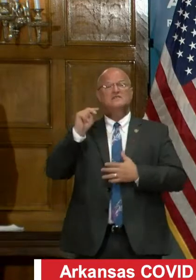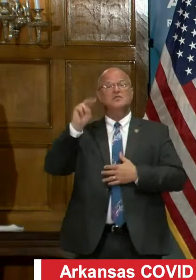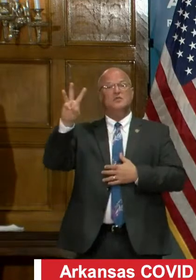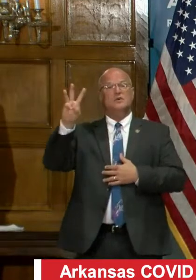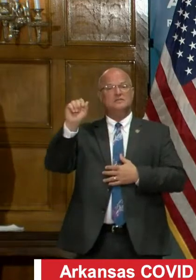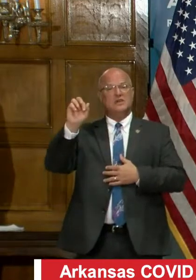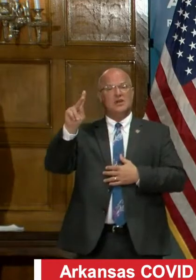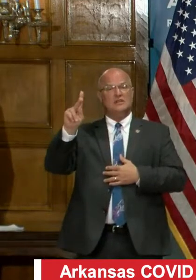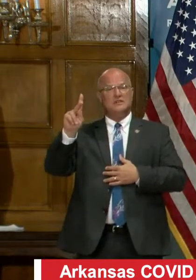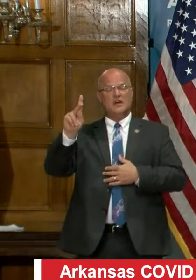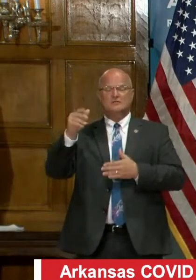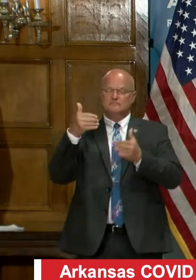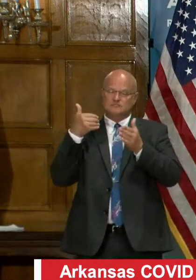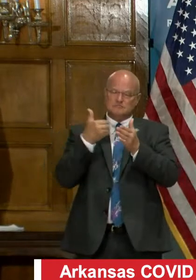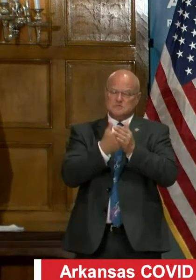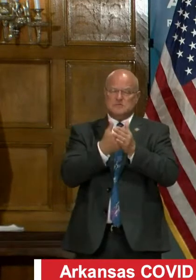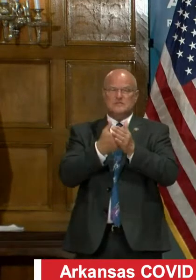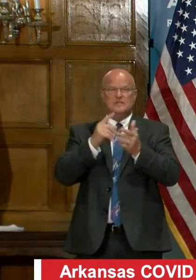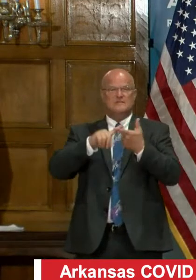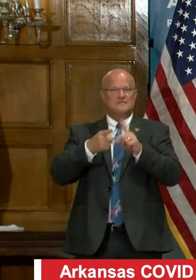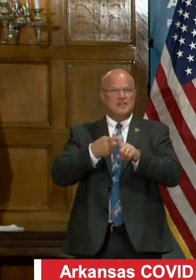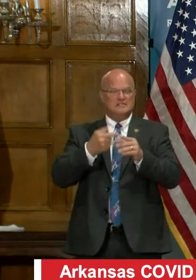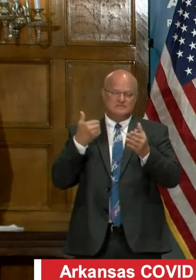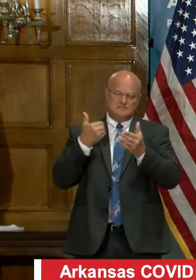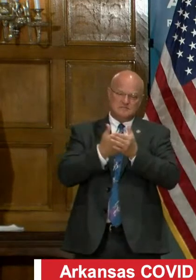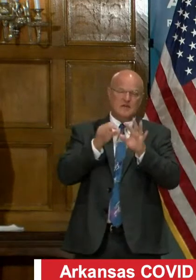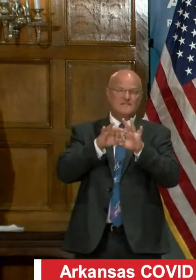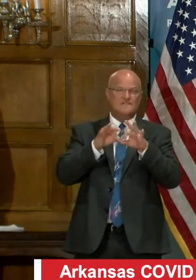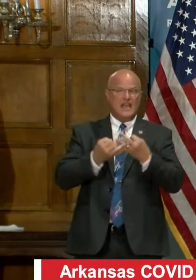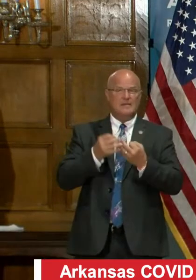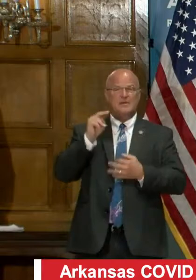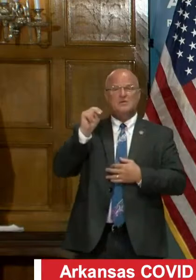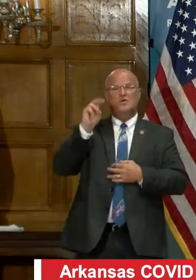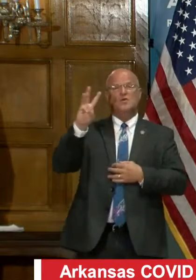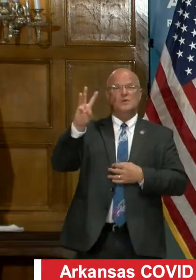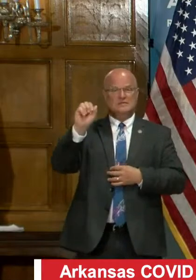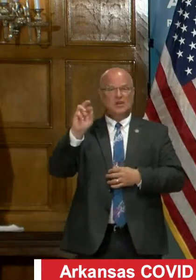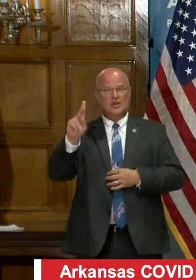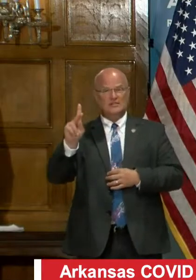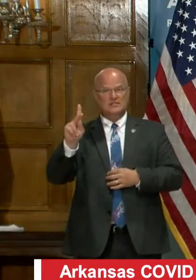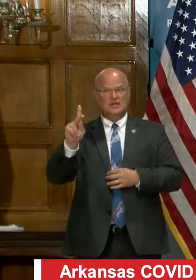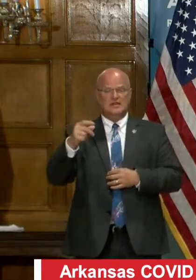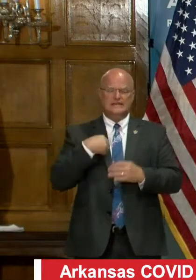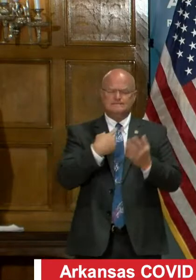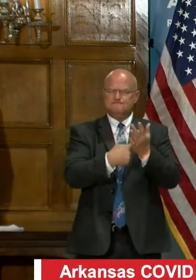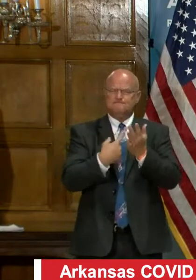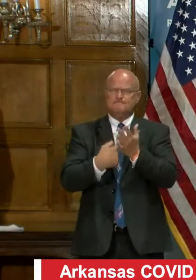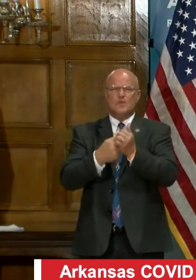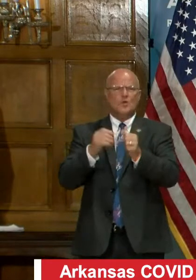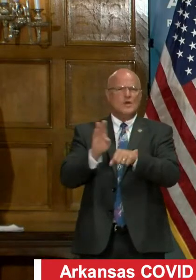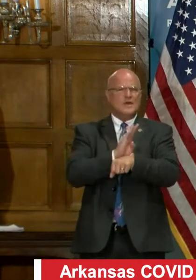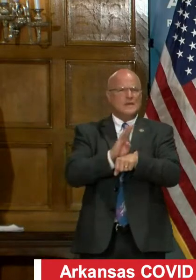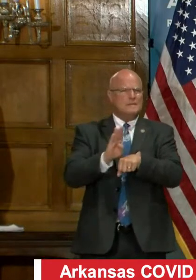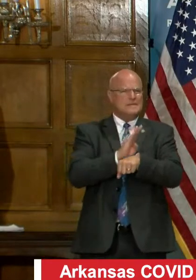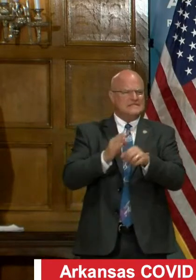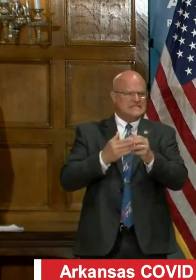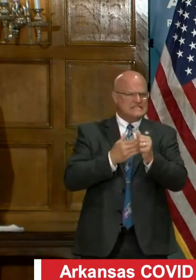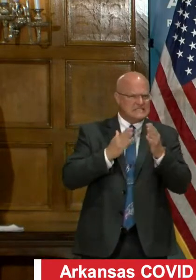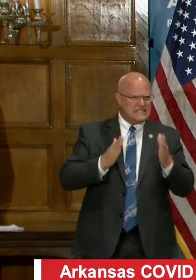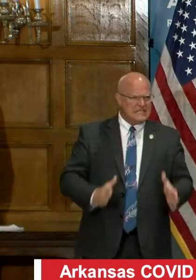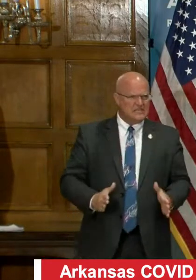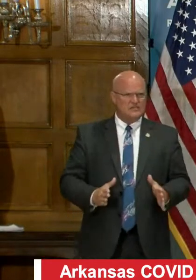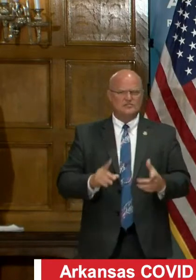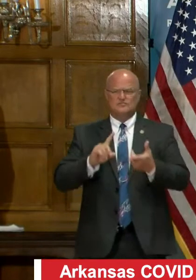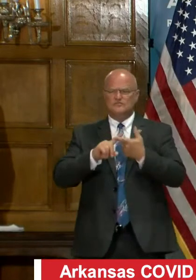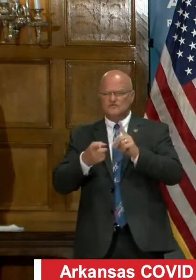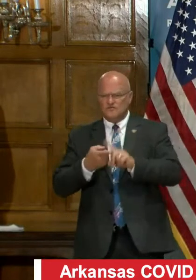a lot of very close family and friends in that area. And I've spent a lot of time talking not only to business leaders up there, but personal friends,